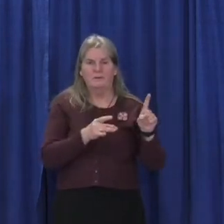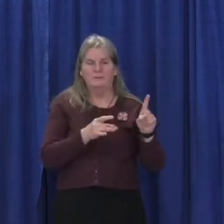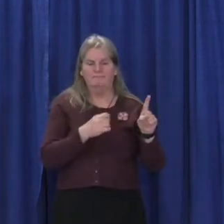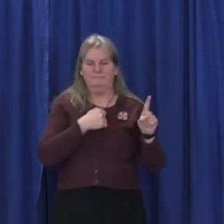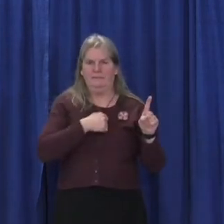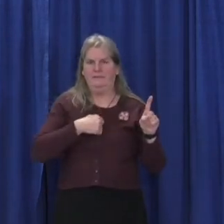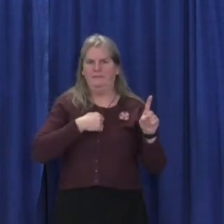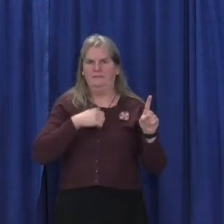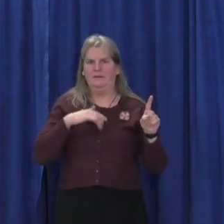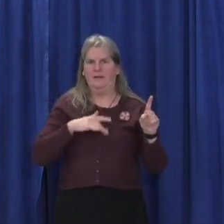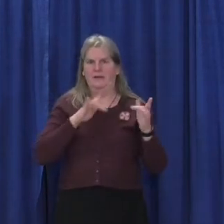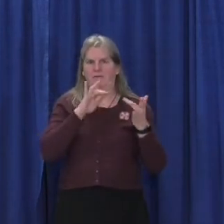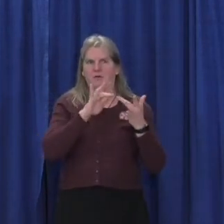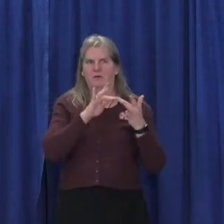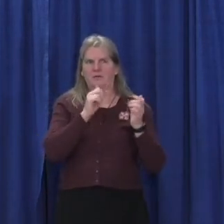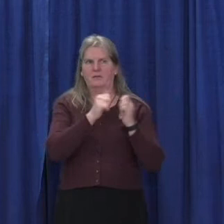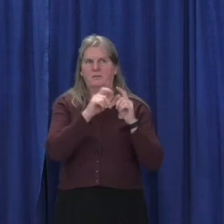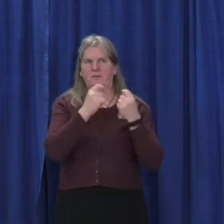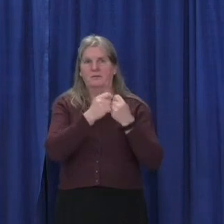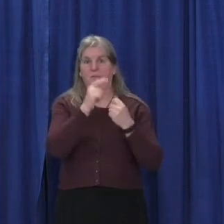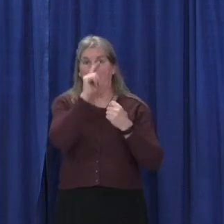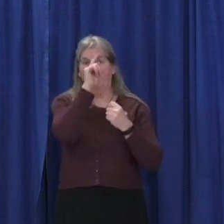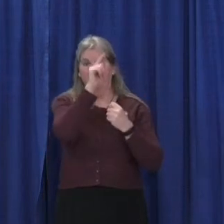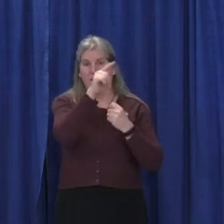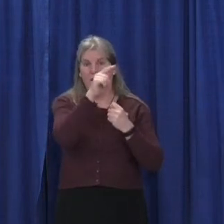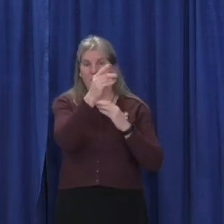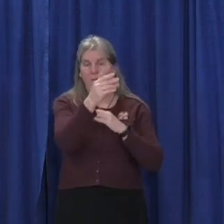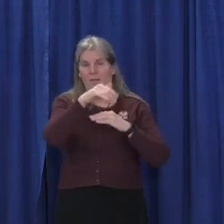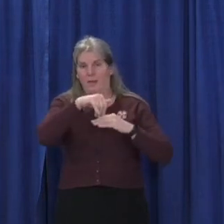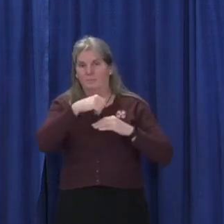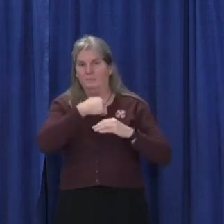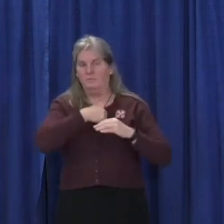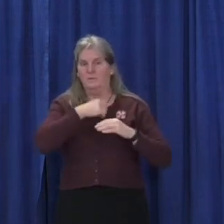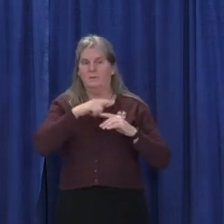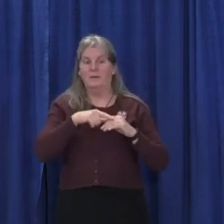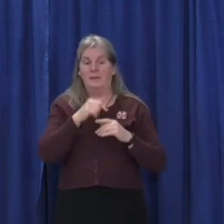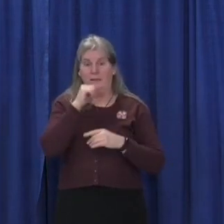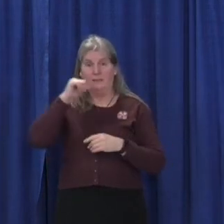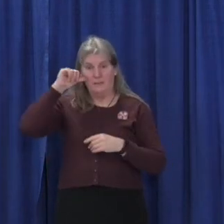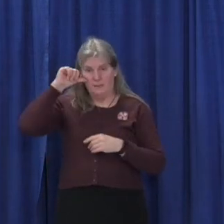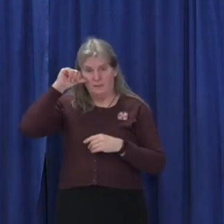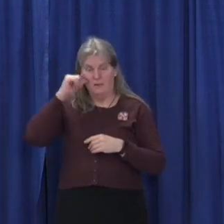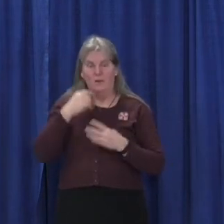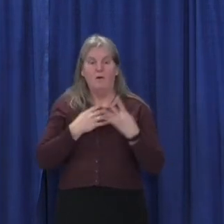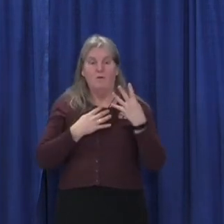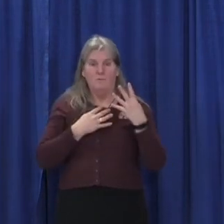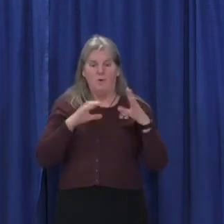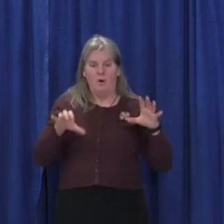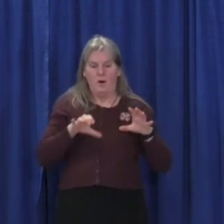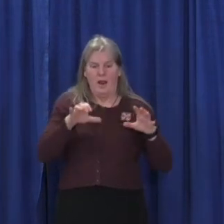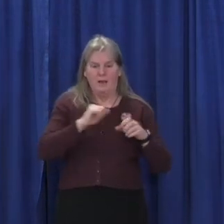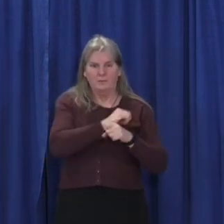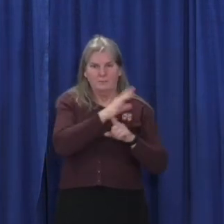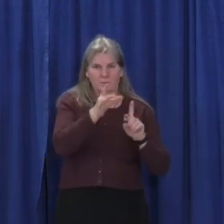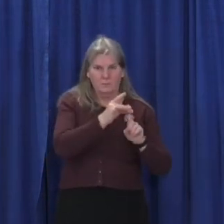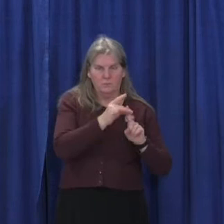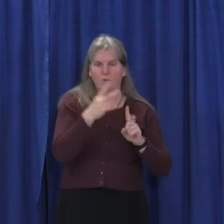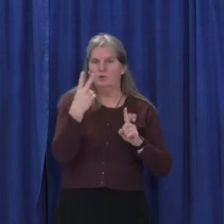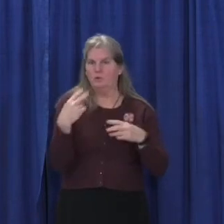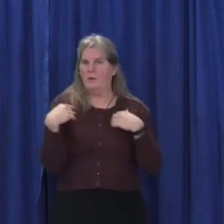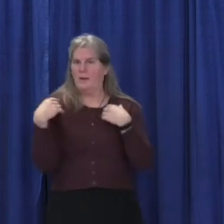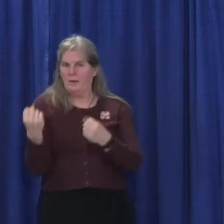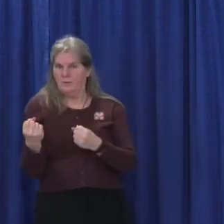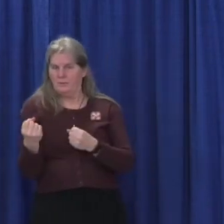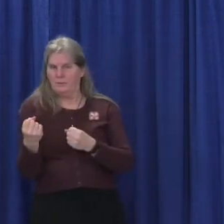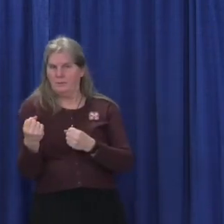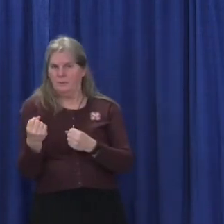been in touch with the team on the case count this morning. The case count yesterday was 4 active cases and 2 recovered. What I